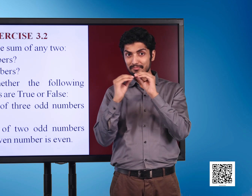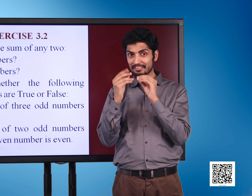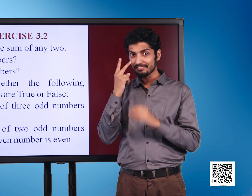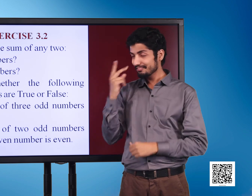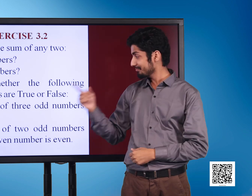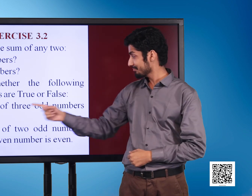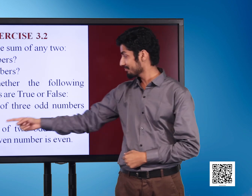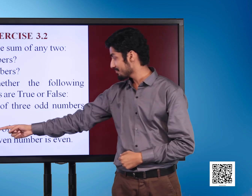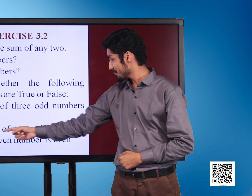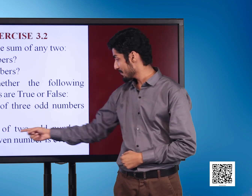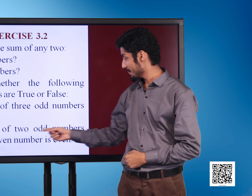B.